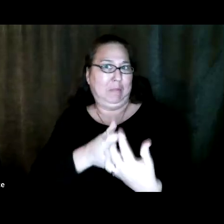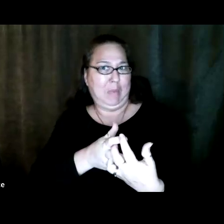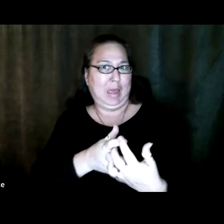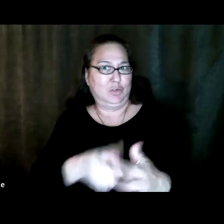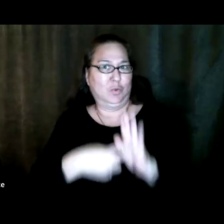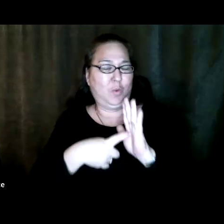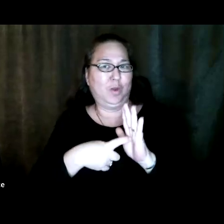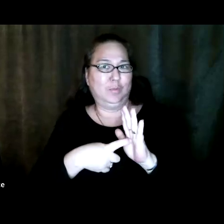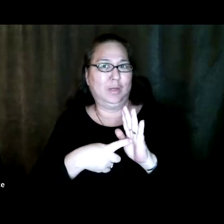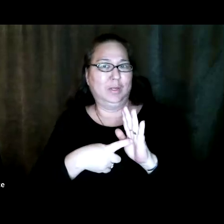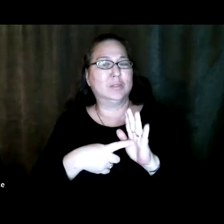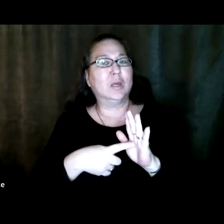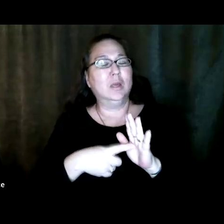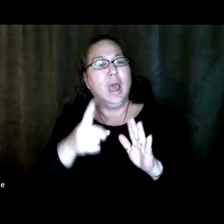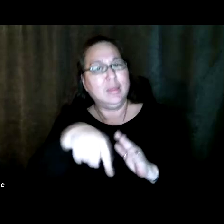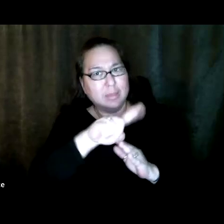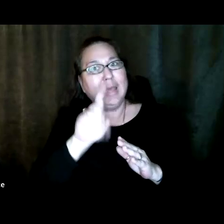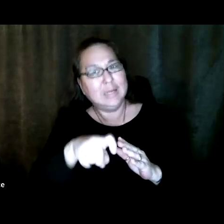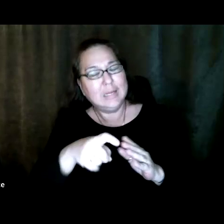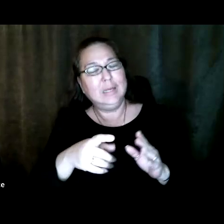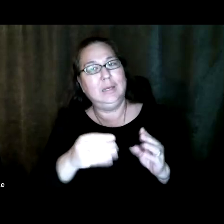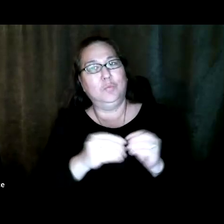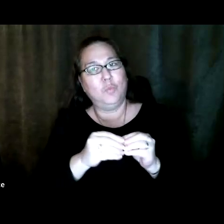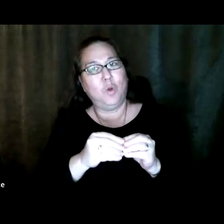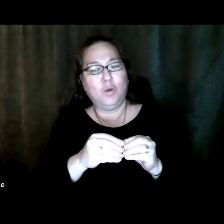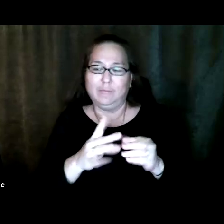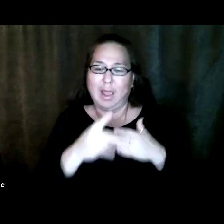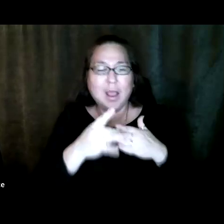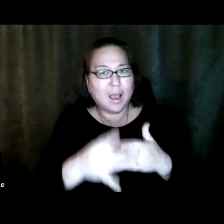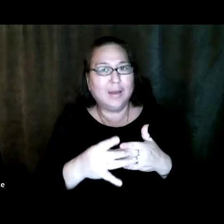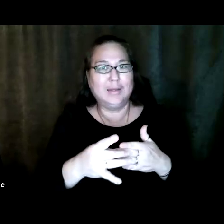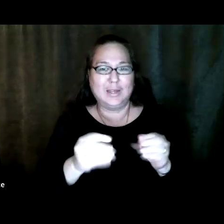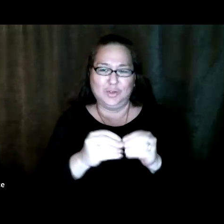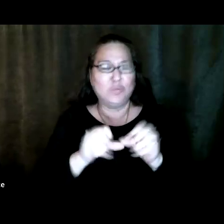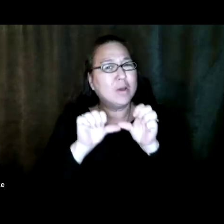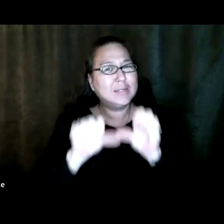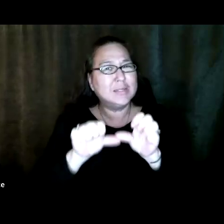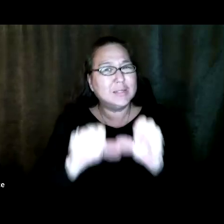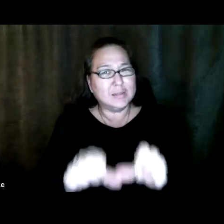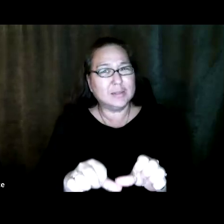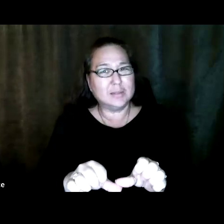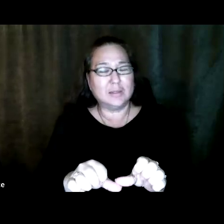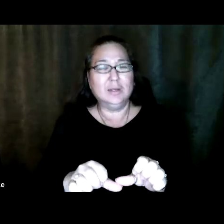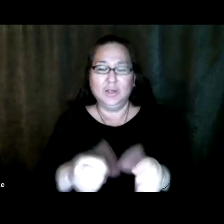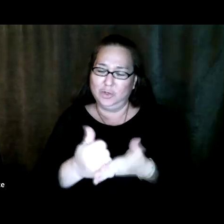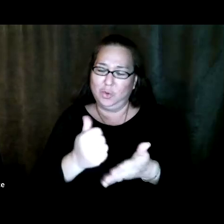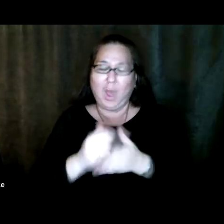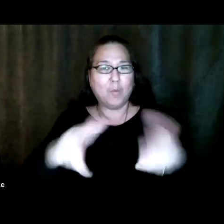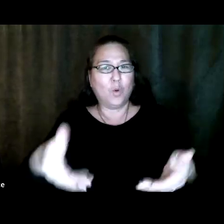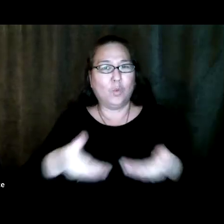that we're consistent in how we are welcoming those students into our communities.